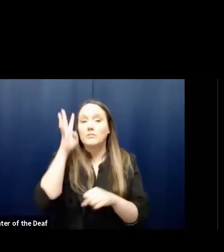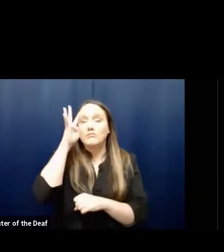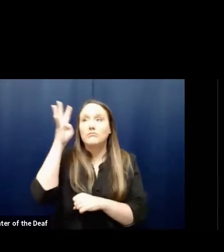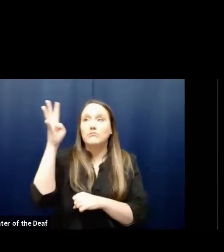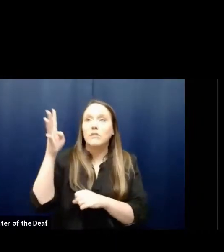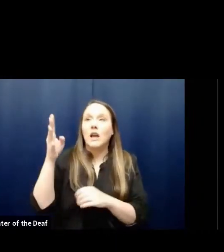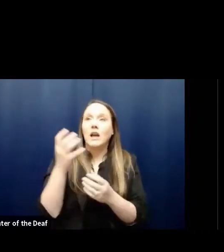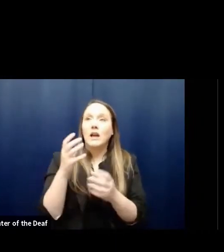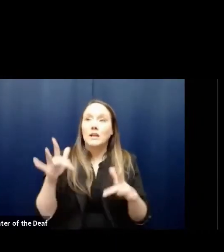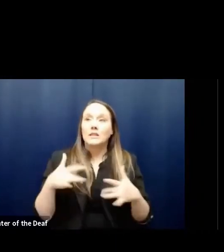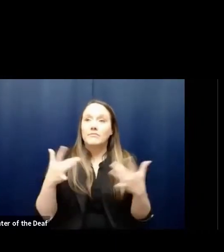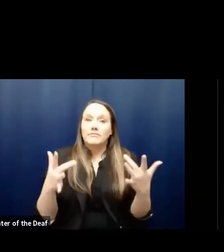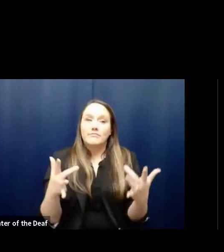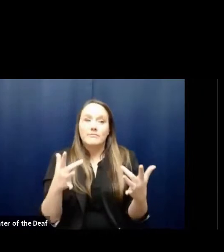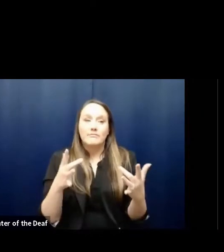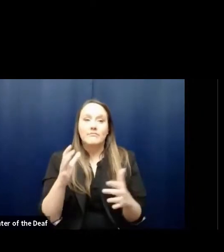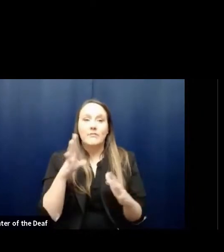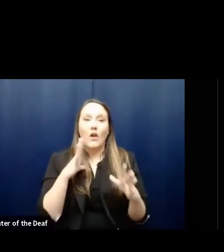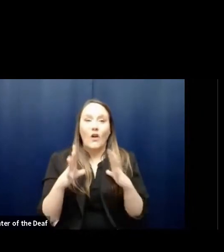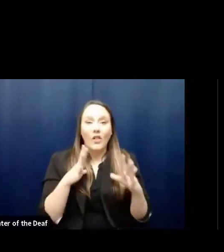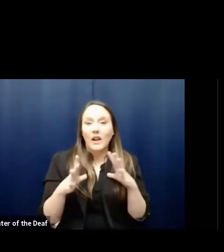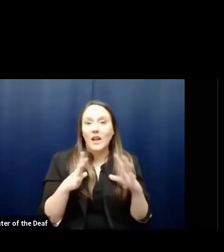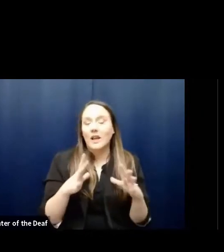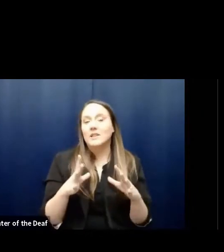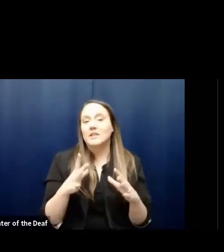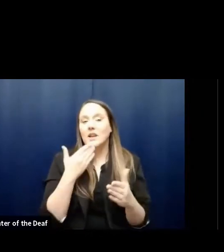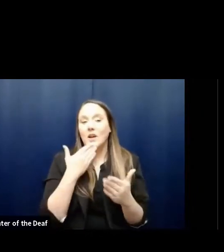holiday season in a meaningful